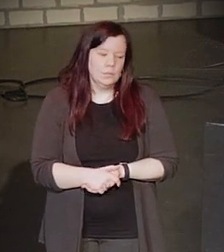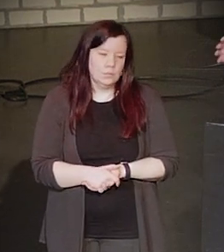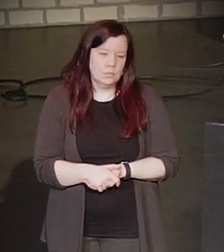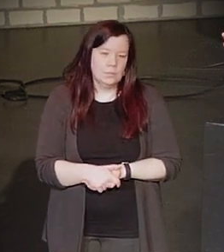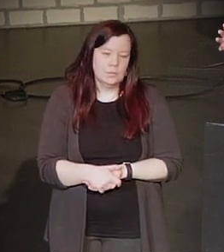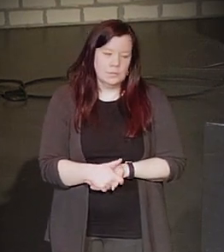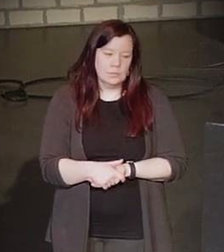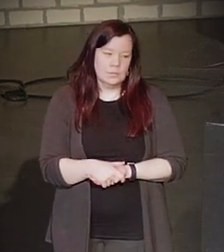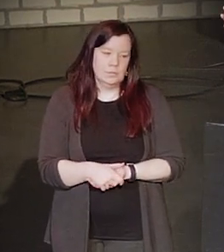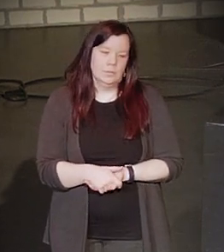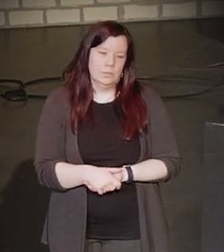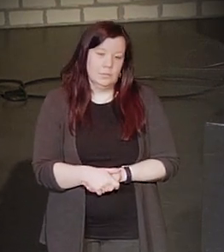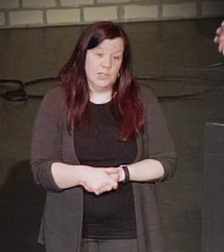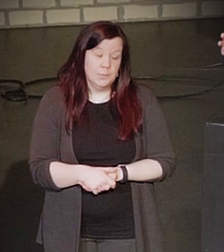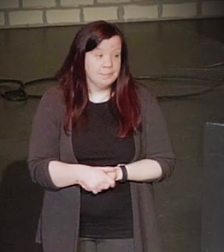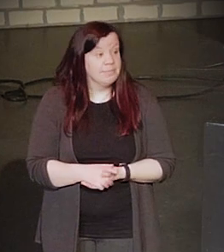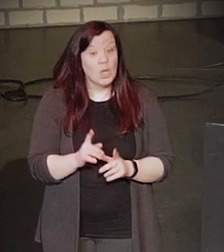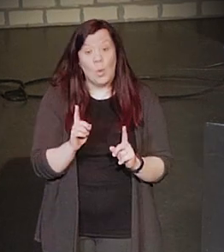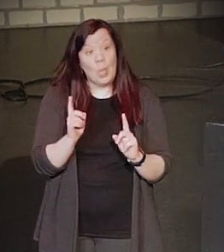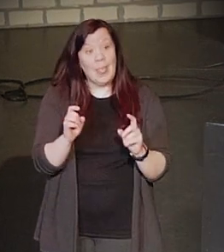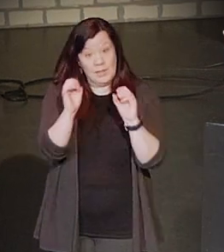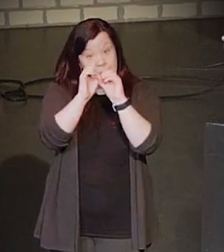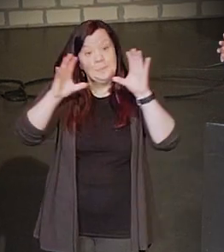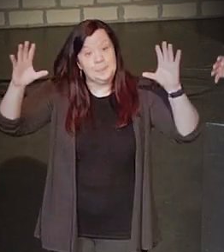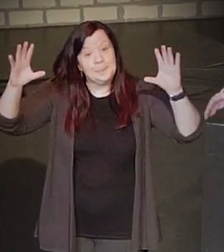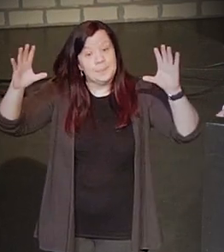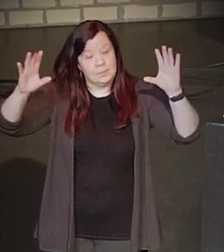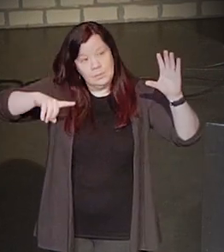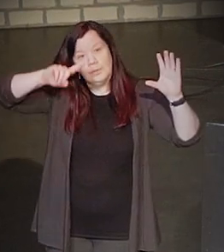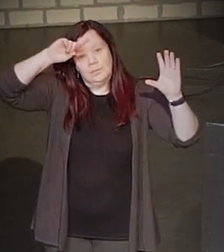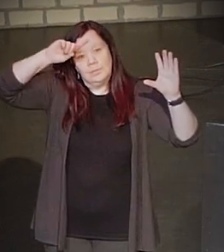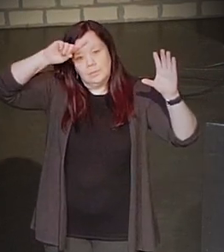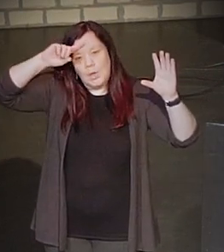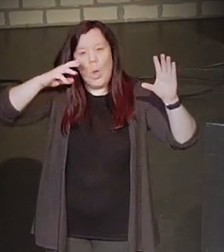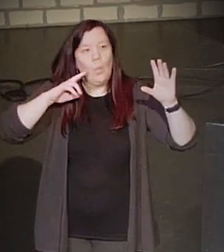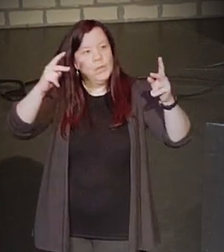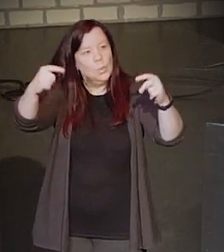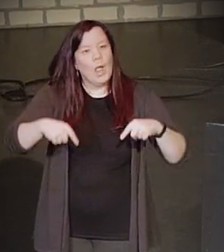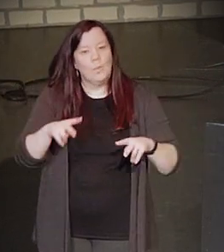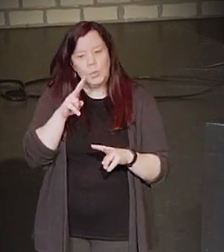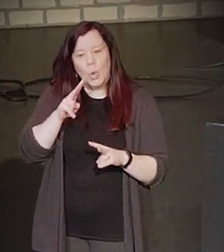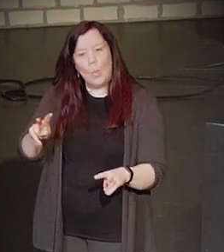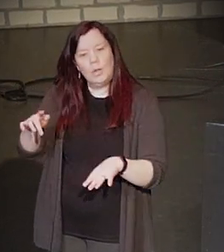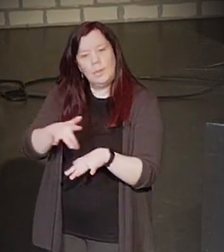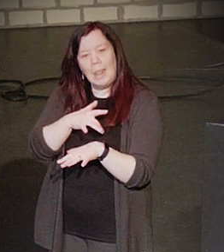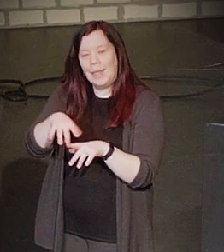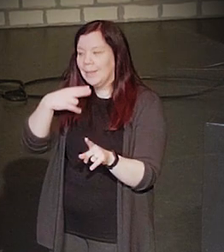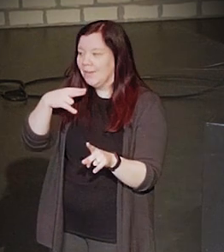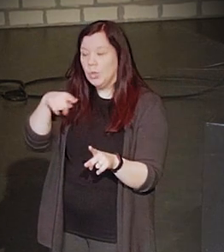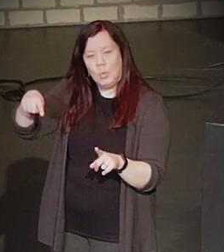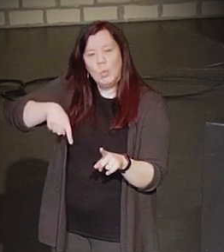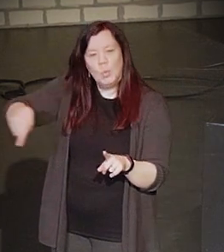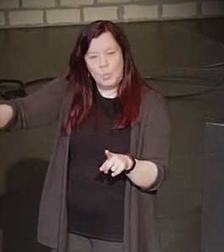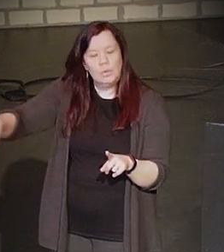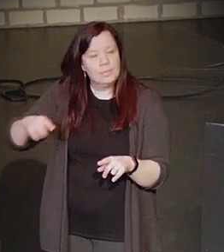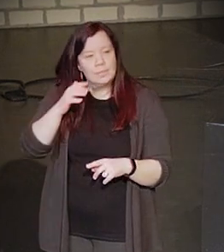So that is the picture, right, that we need to have in our heads when we come in to see Aristophanes' Assemblywomen in